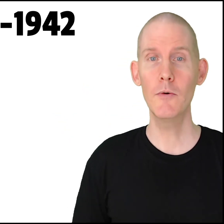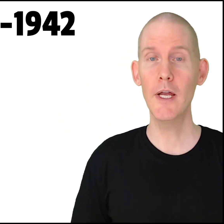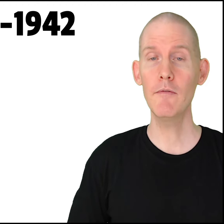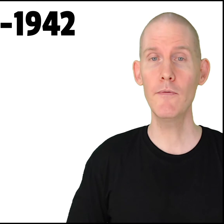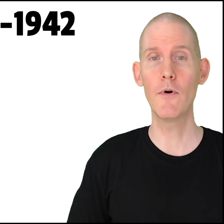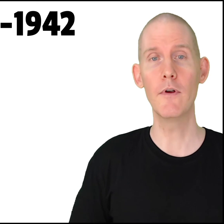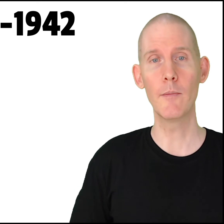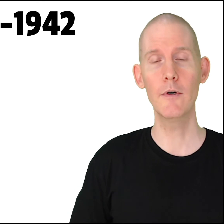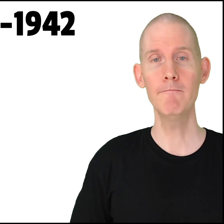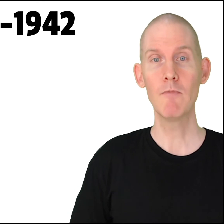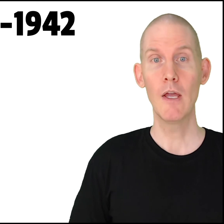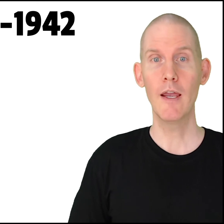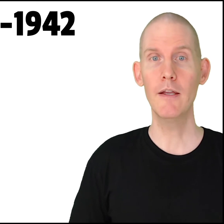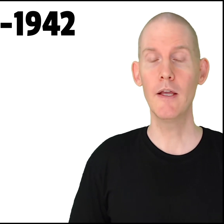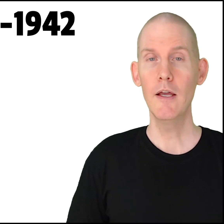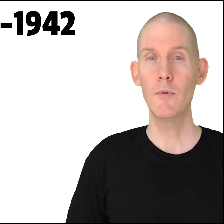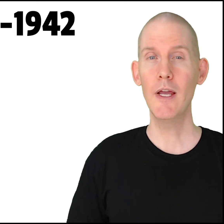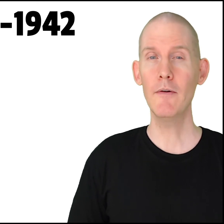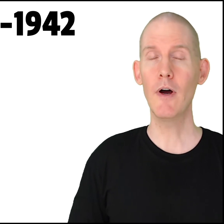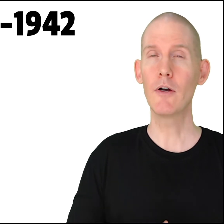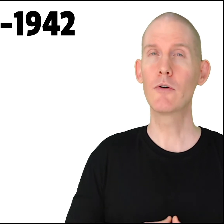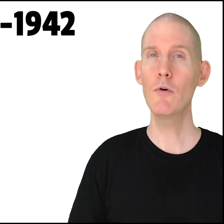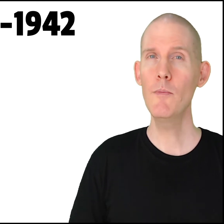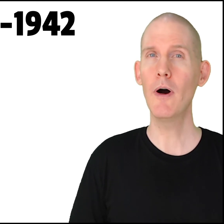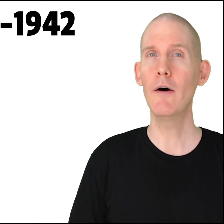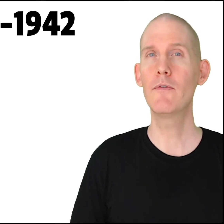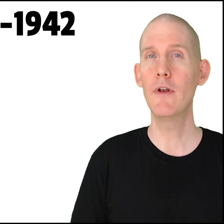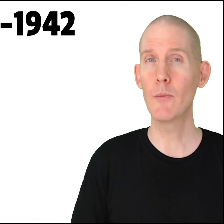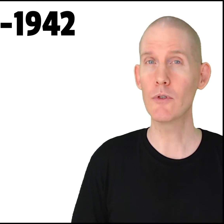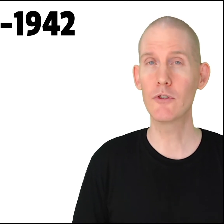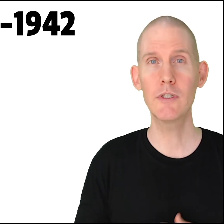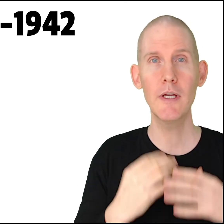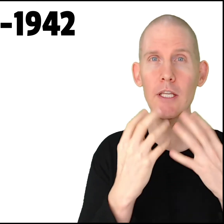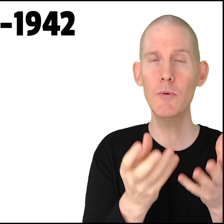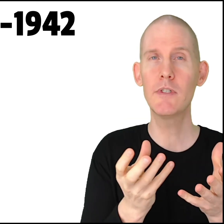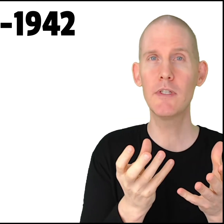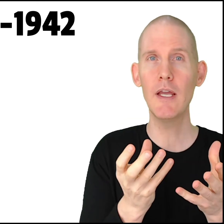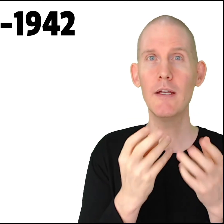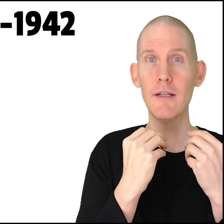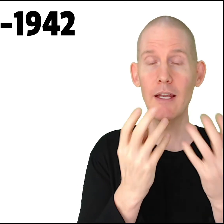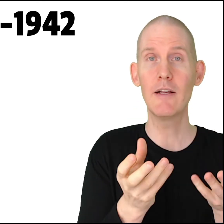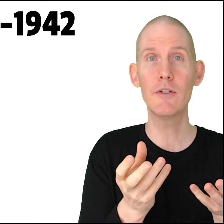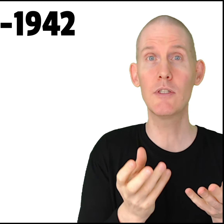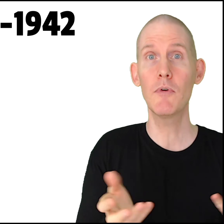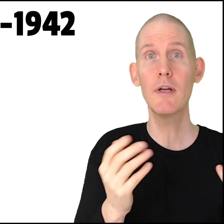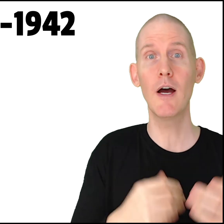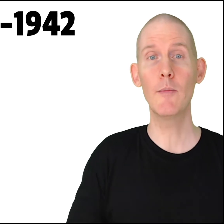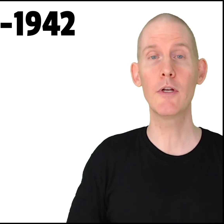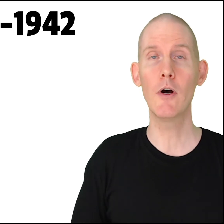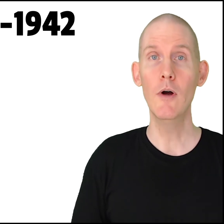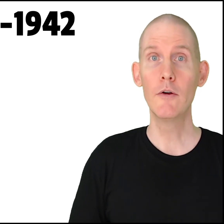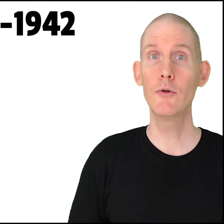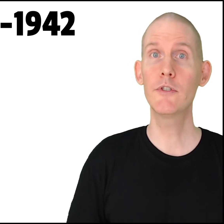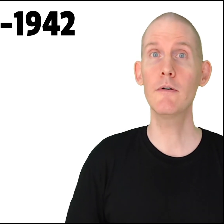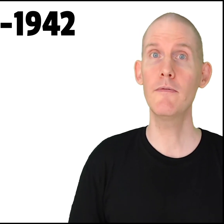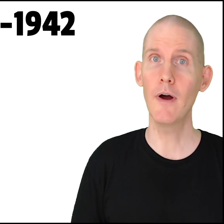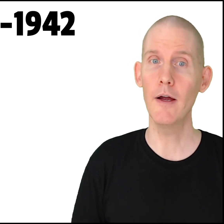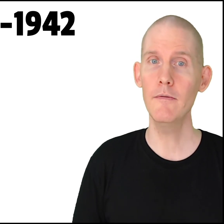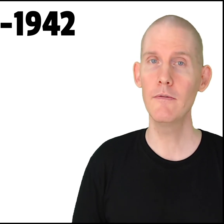have the phone number, and we have a group of numbers. Just like you would say it in English, it's very common to go 205,